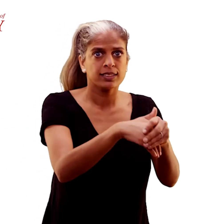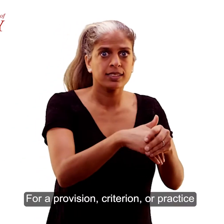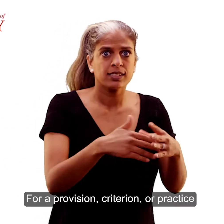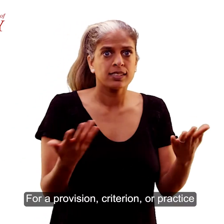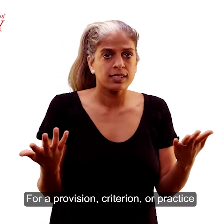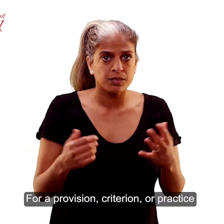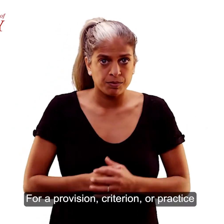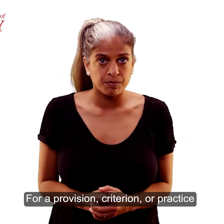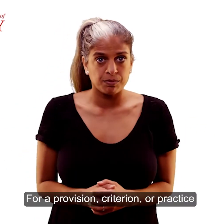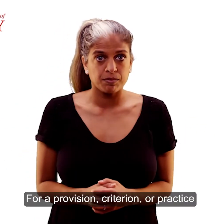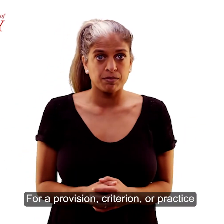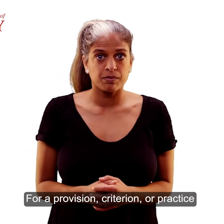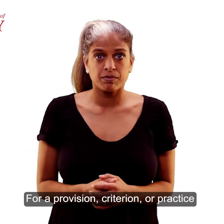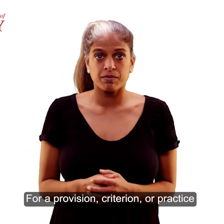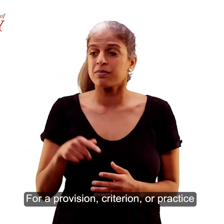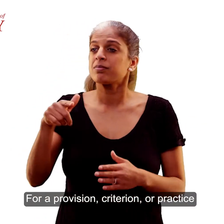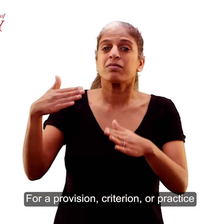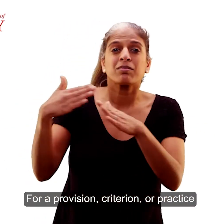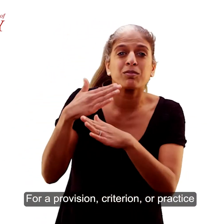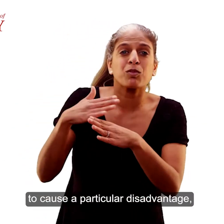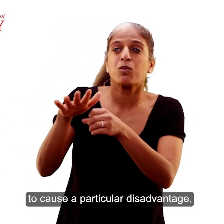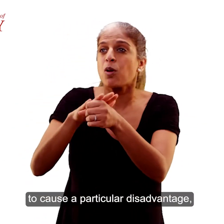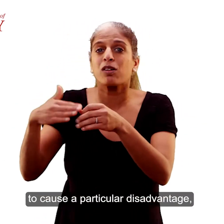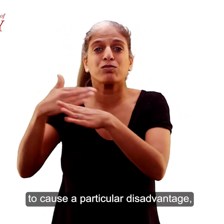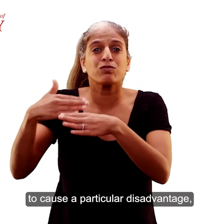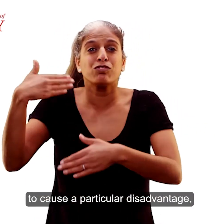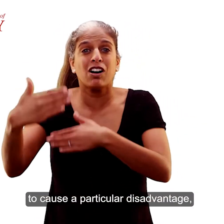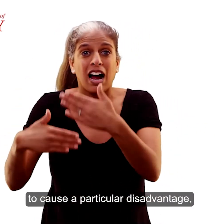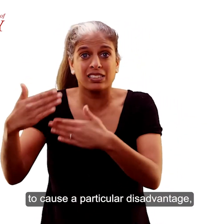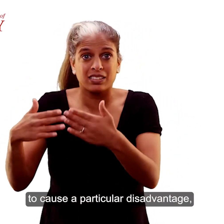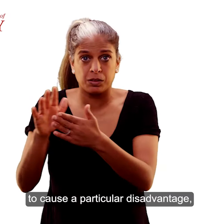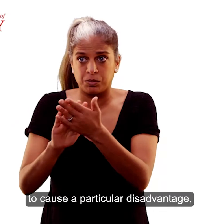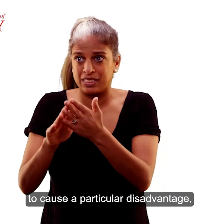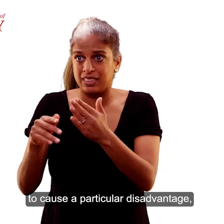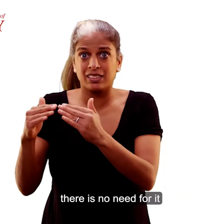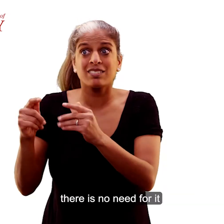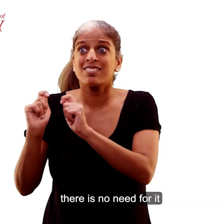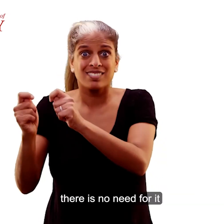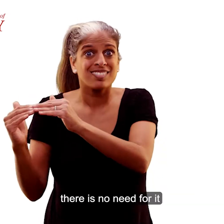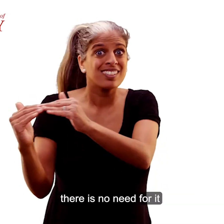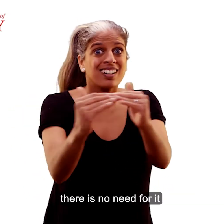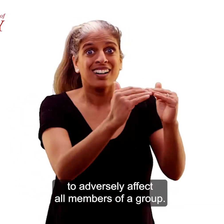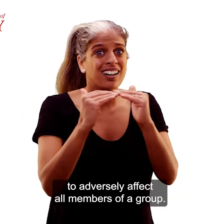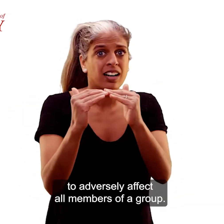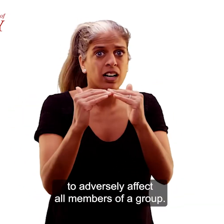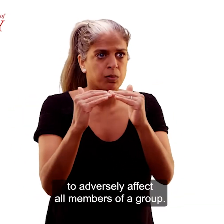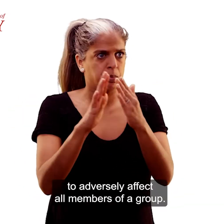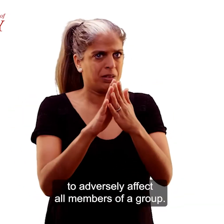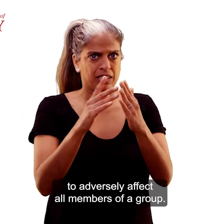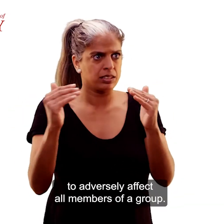For a provision, criterion, or practice to cause a particular disadvantage, there is no need for it to adversely affect